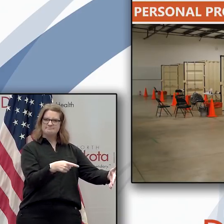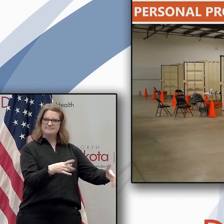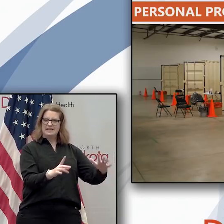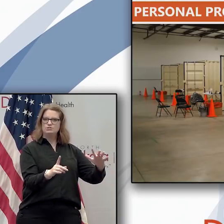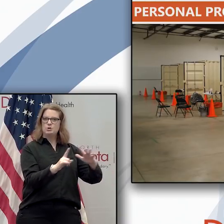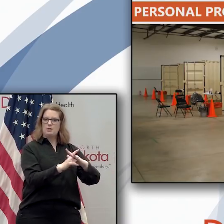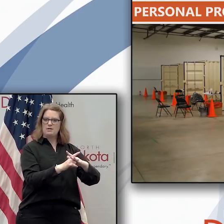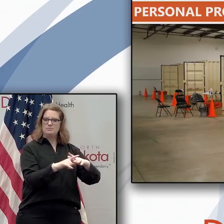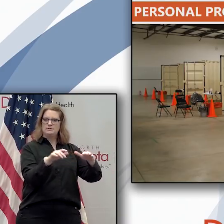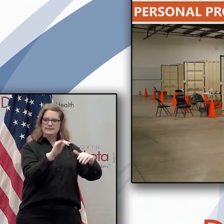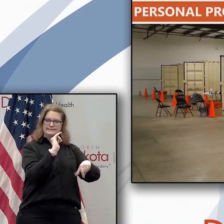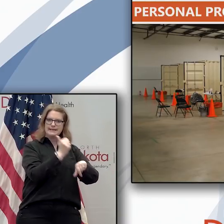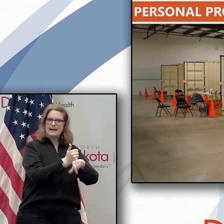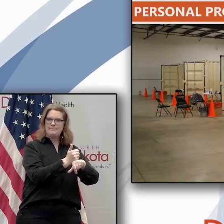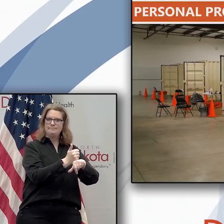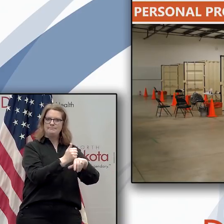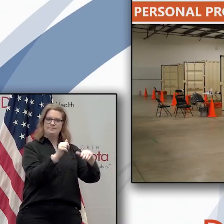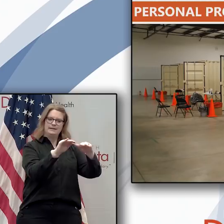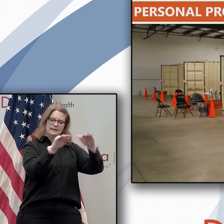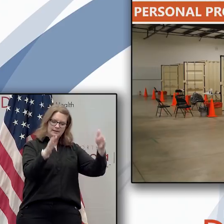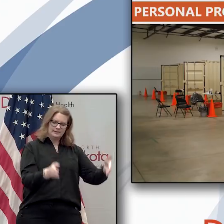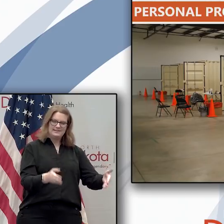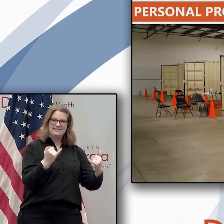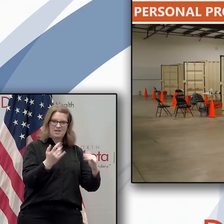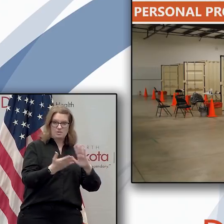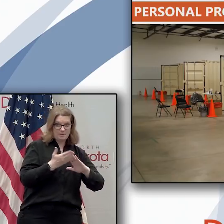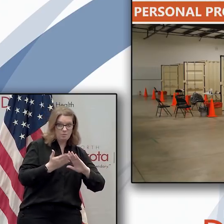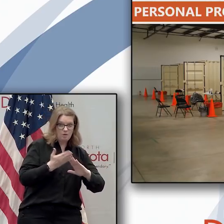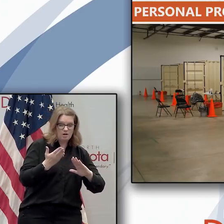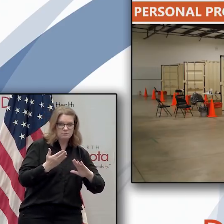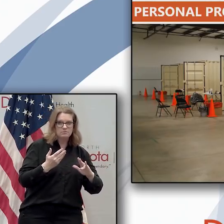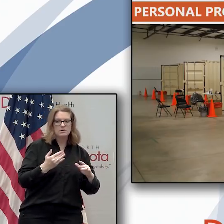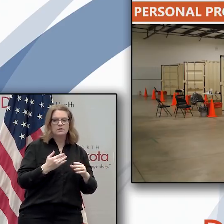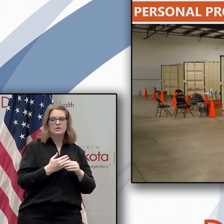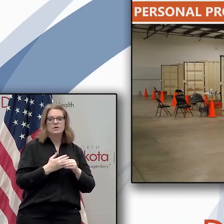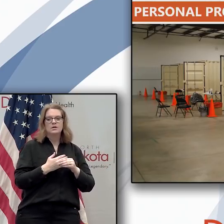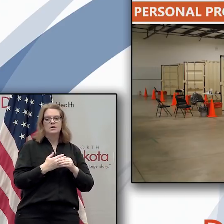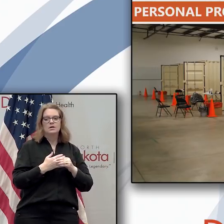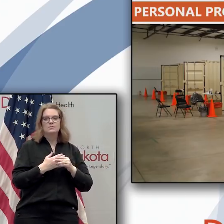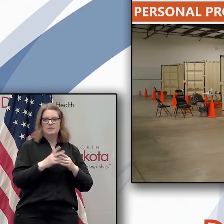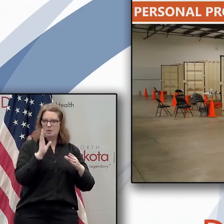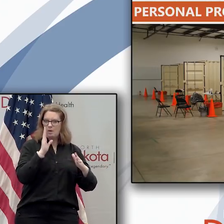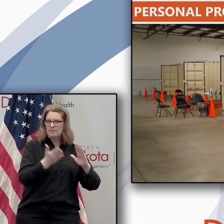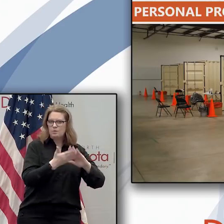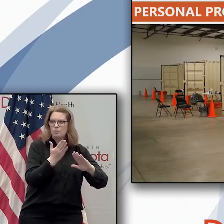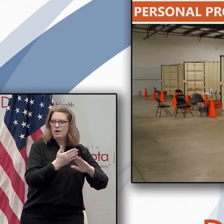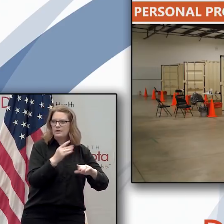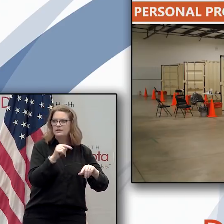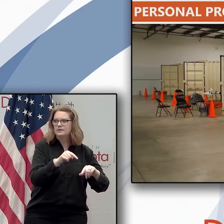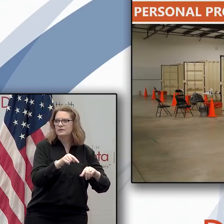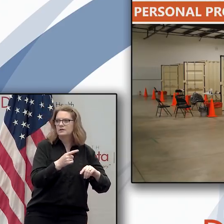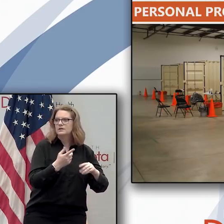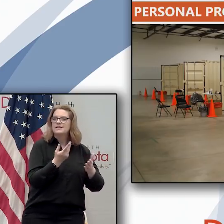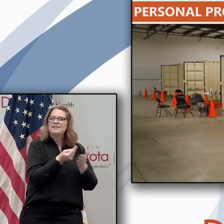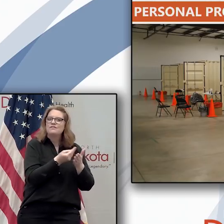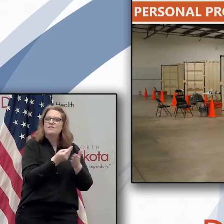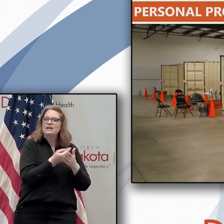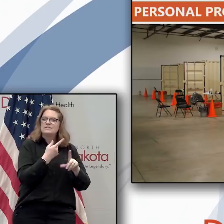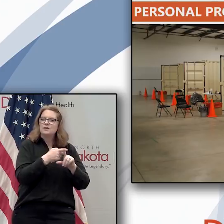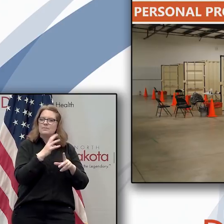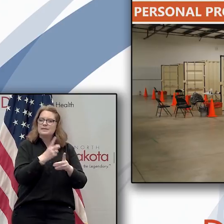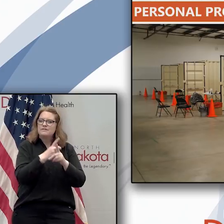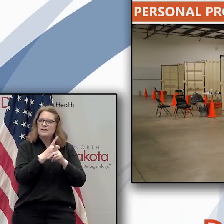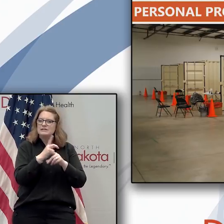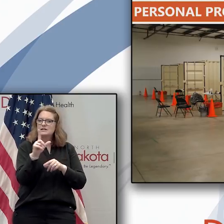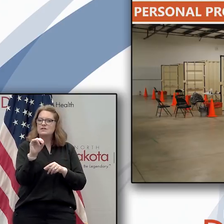up and get set up and are getting run. They're getting set up to run. This comes through the funding comes through the Defense